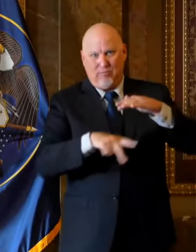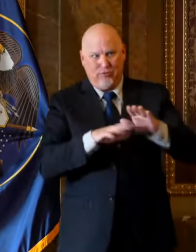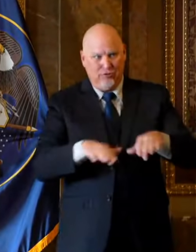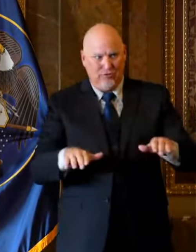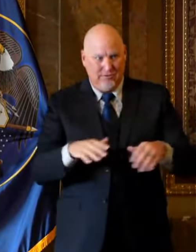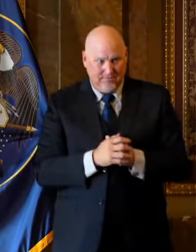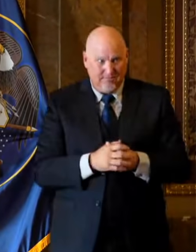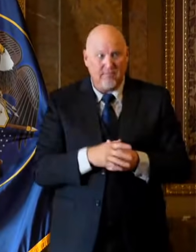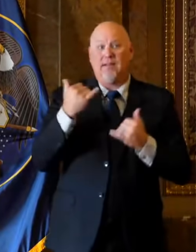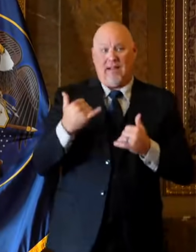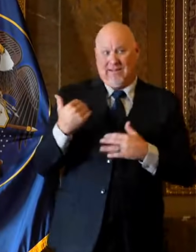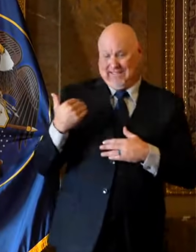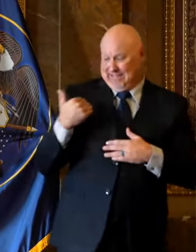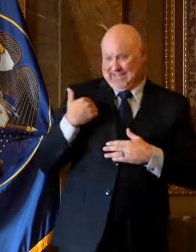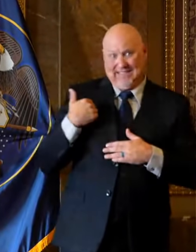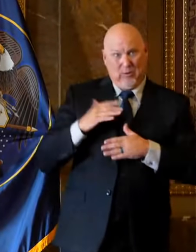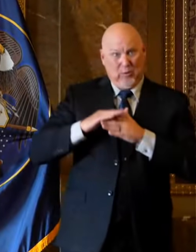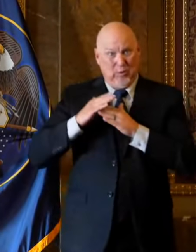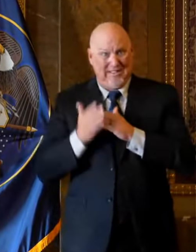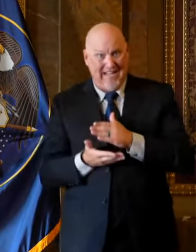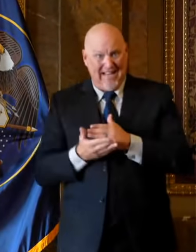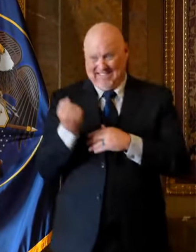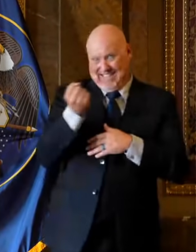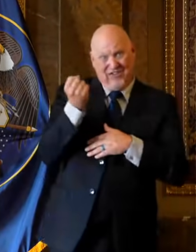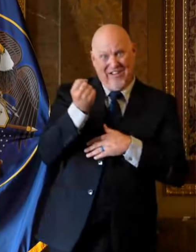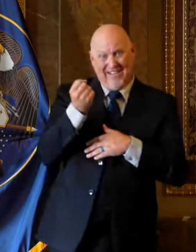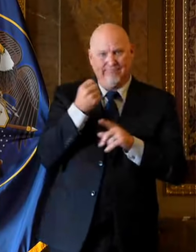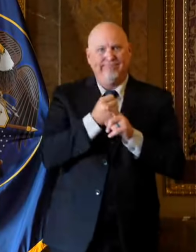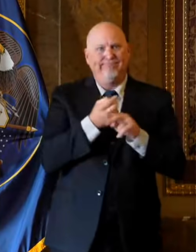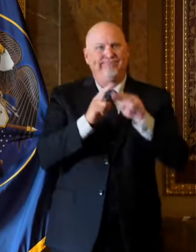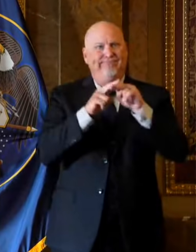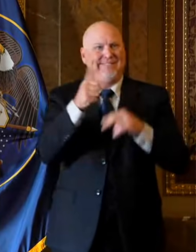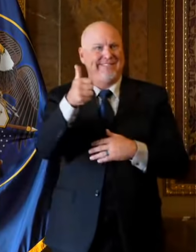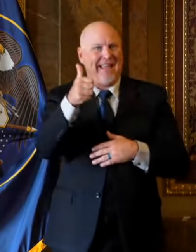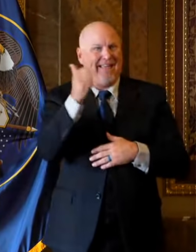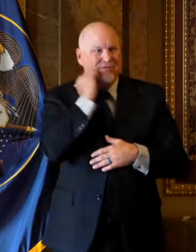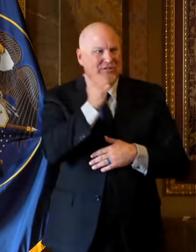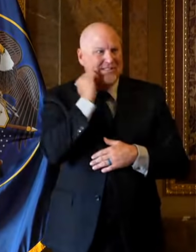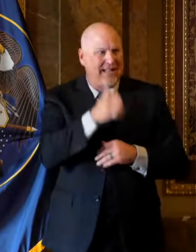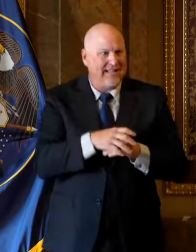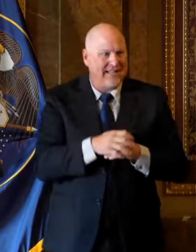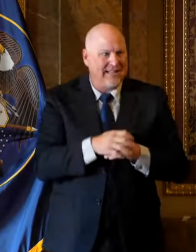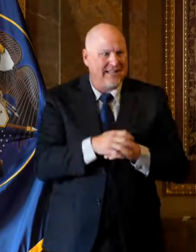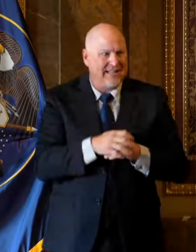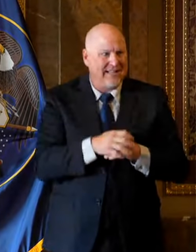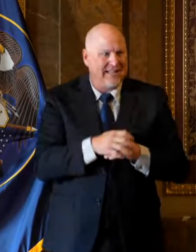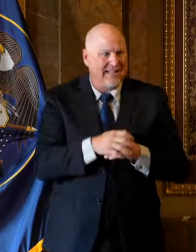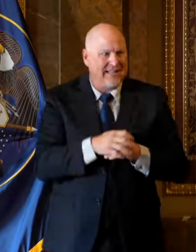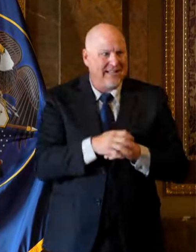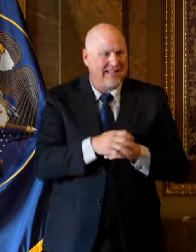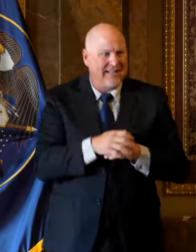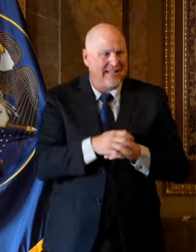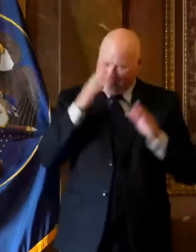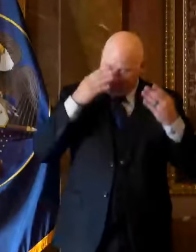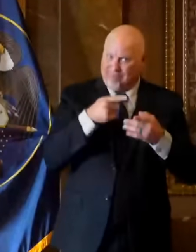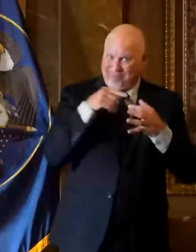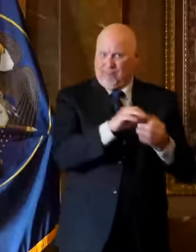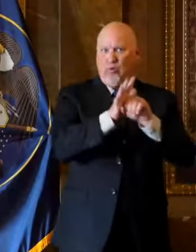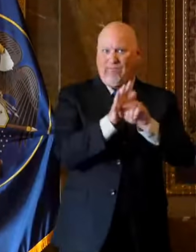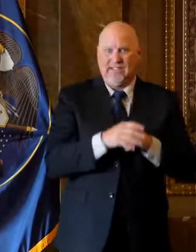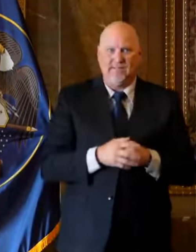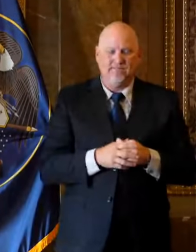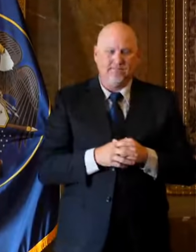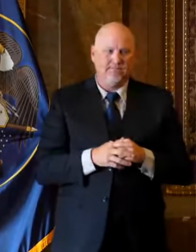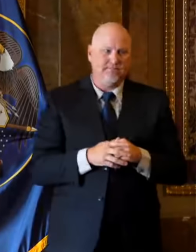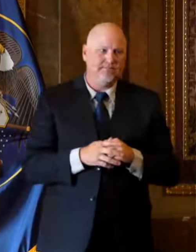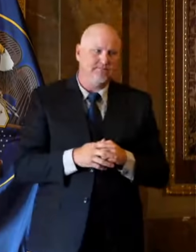in the hospital for the undergoing care for COVID-19. This is near the max census that we saw last year during the